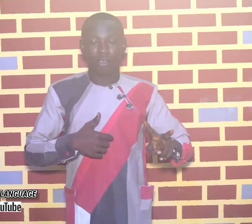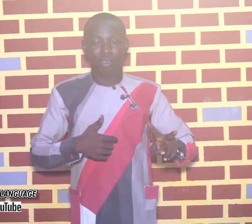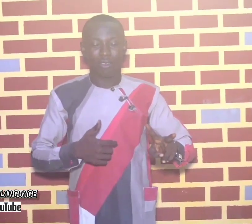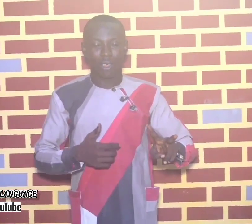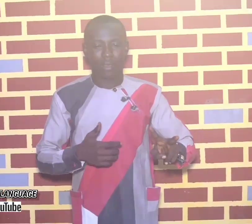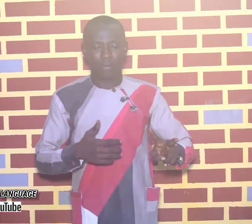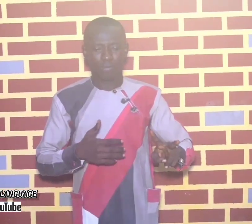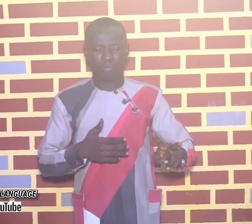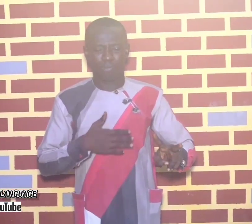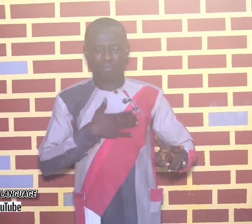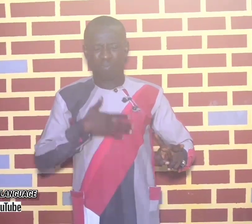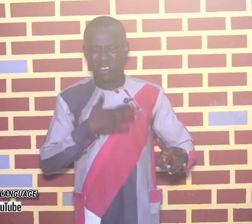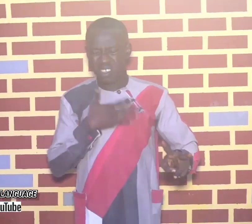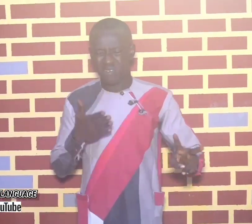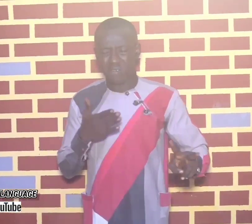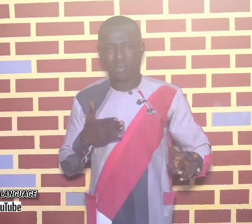just say please.